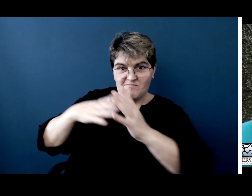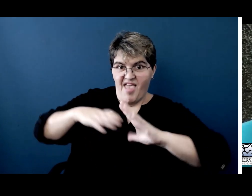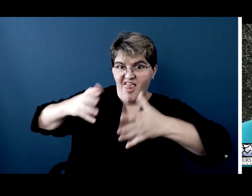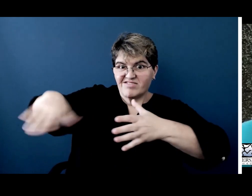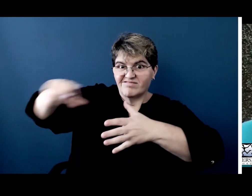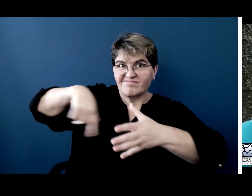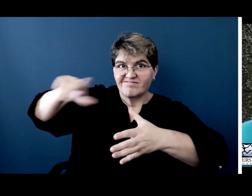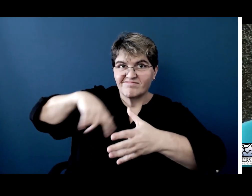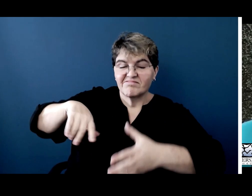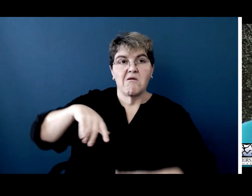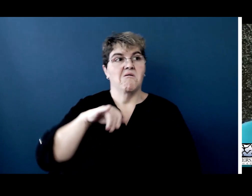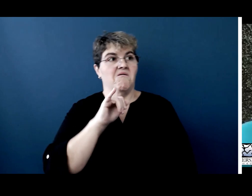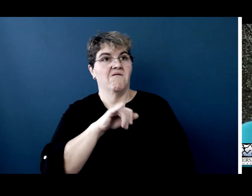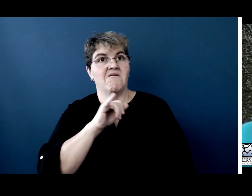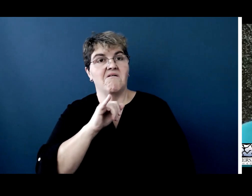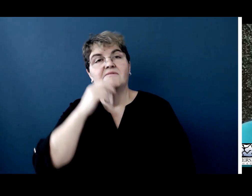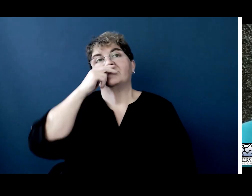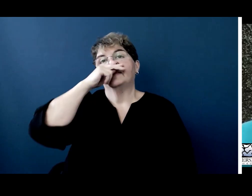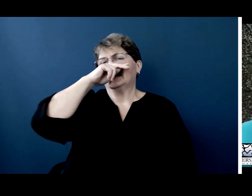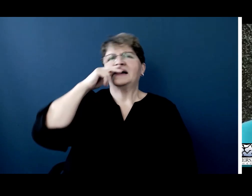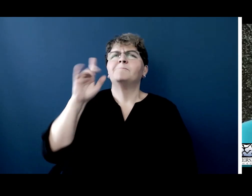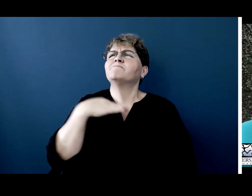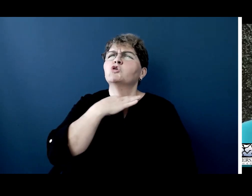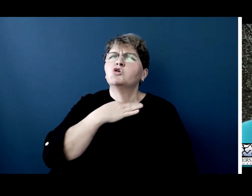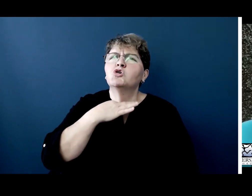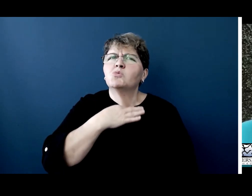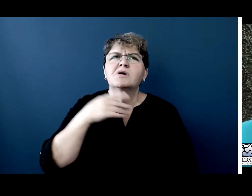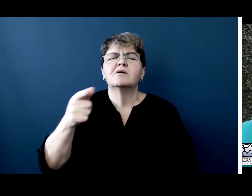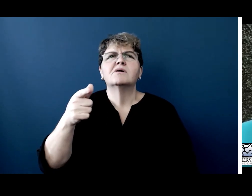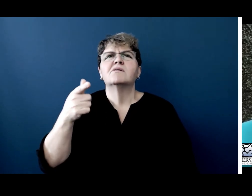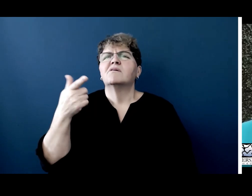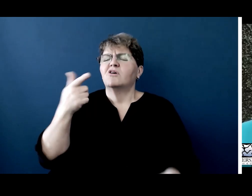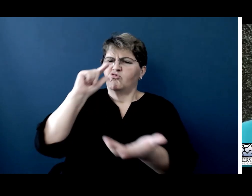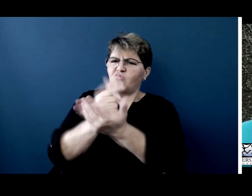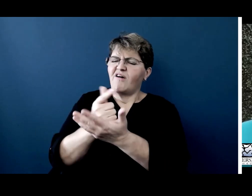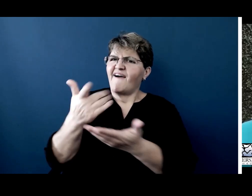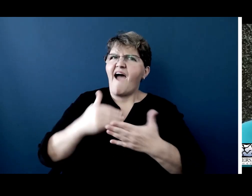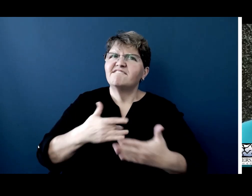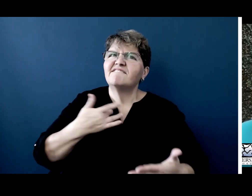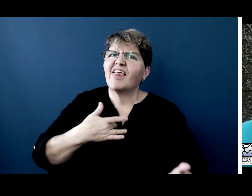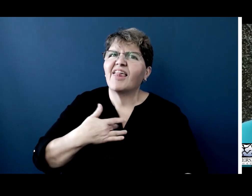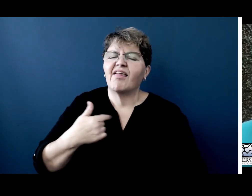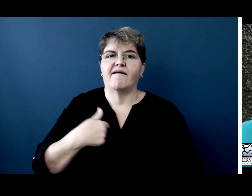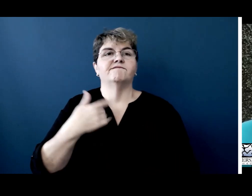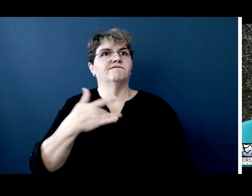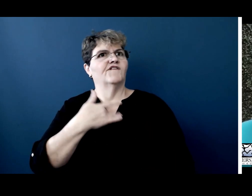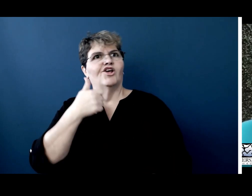It felt awesome. It felt like I was like on the top of the world. Yeah. Did you go to your graduation and everything? And Yeah.